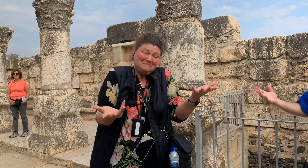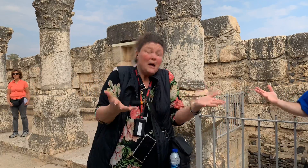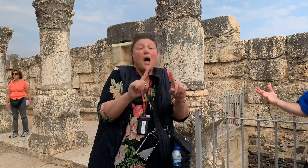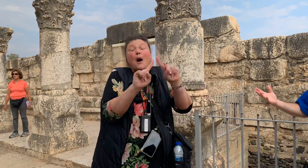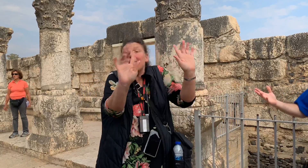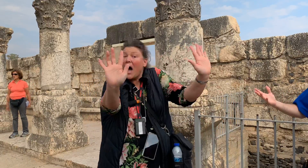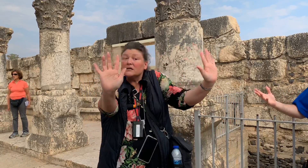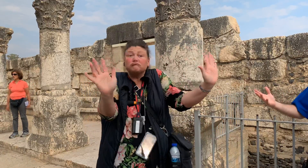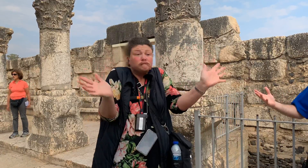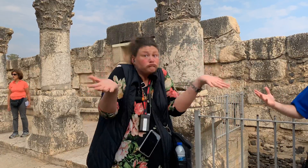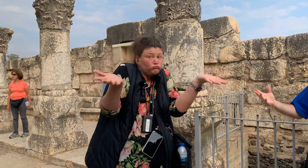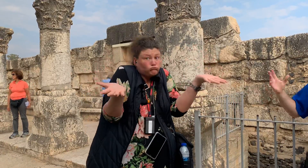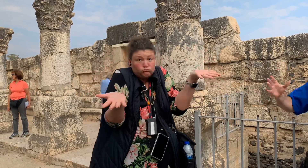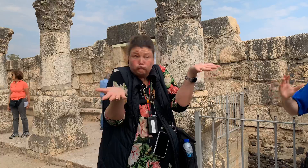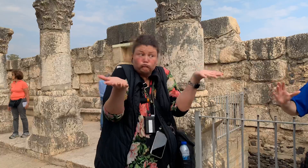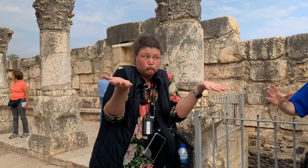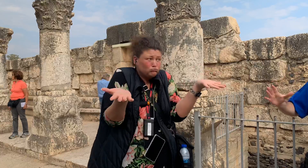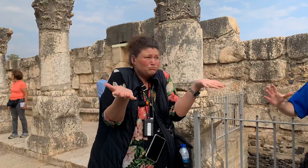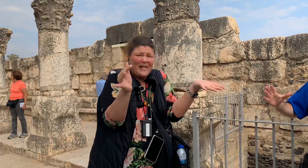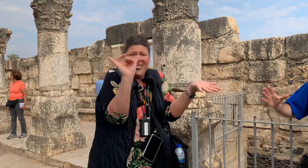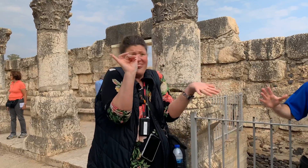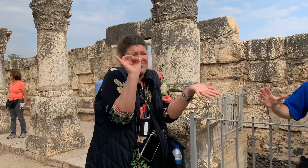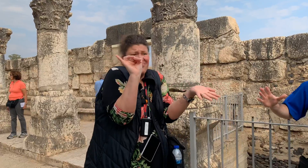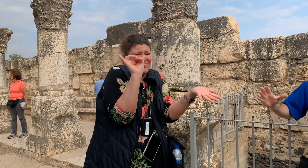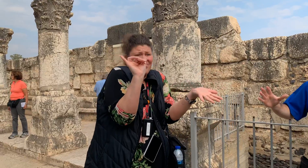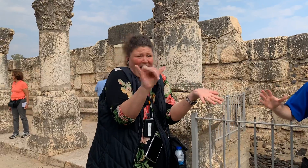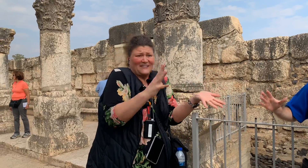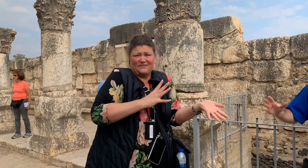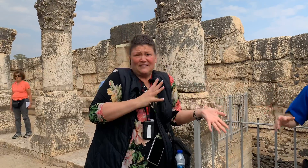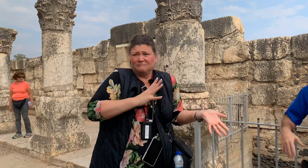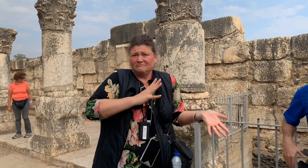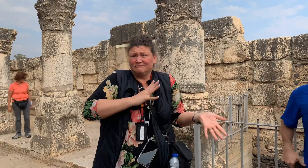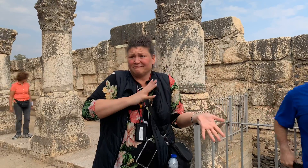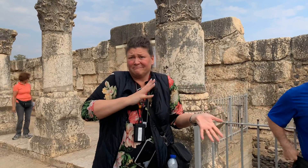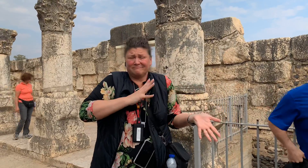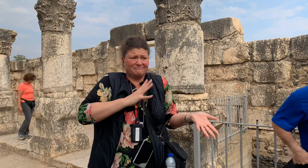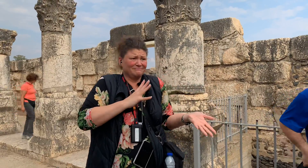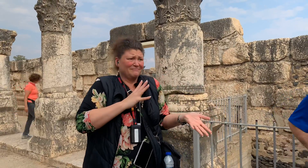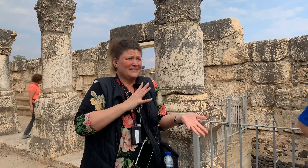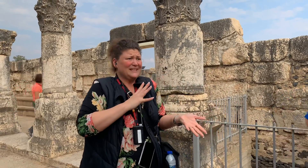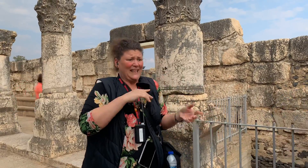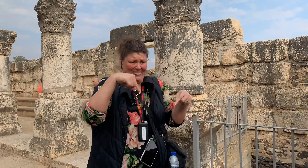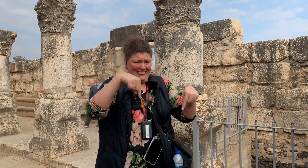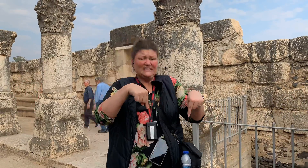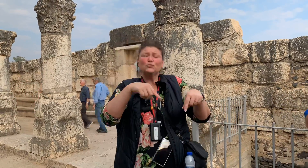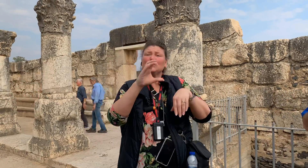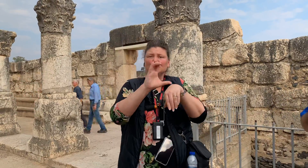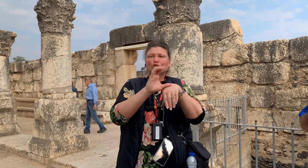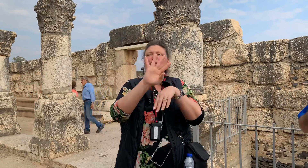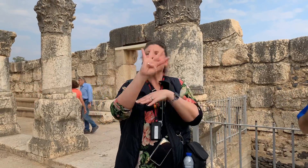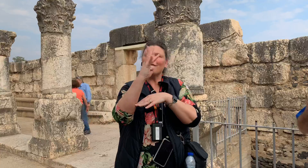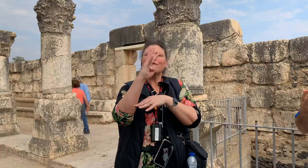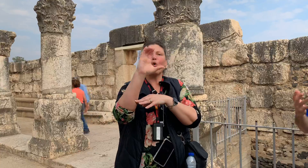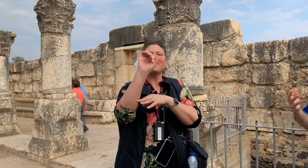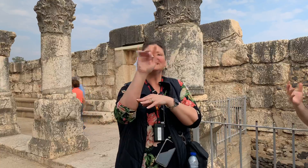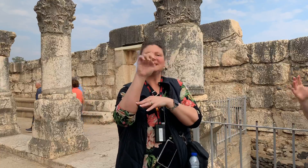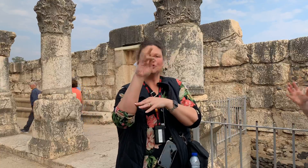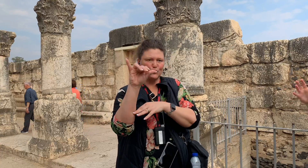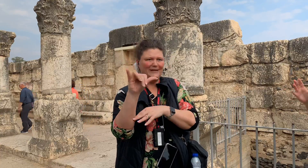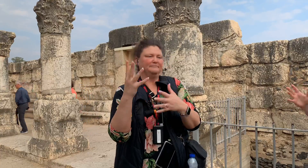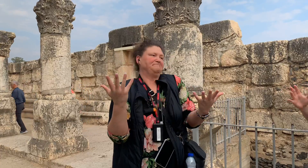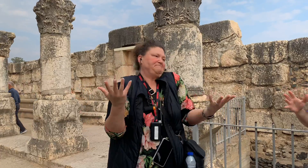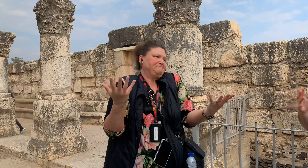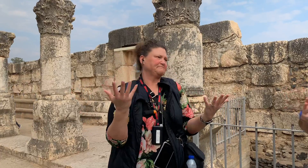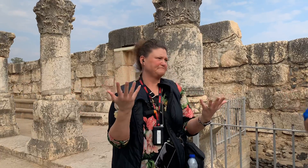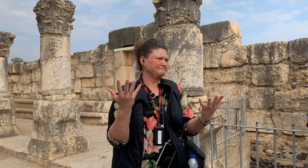know what? That was the synagogue, okay, of the 4th century. We already mentioned that